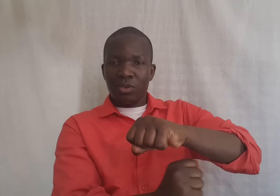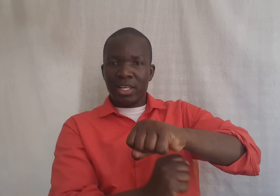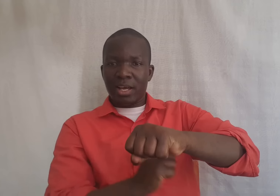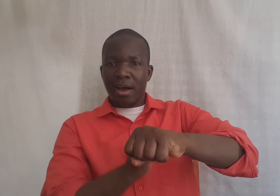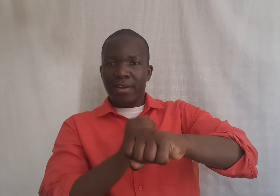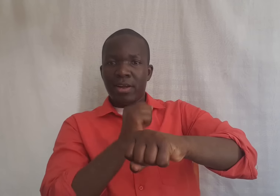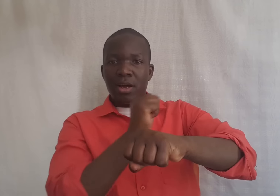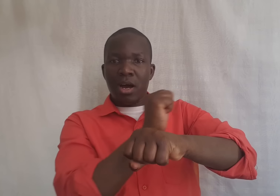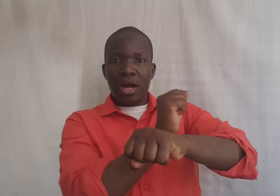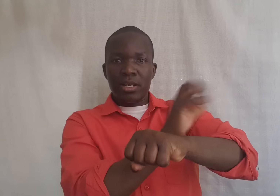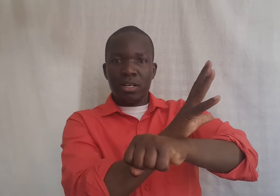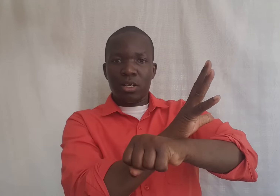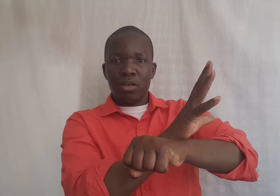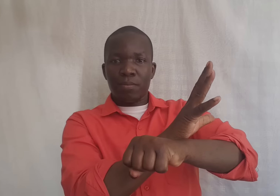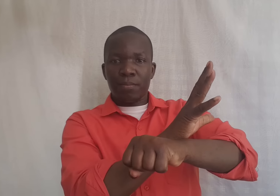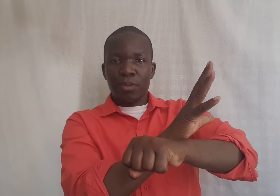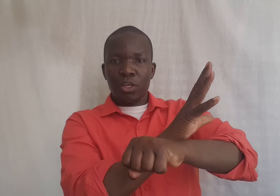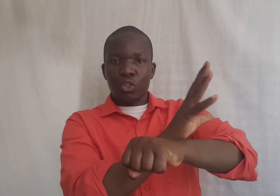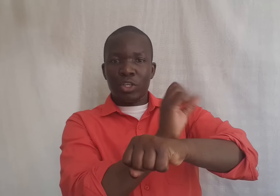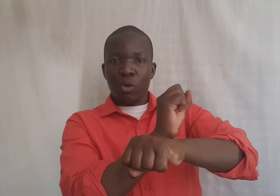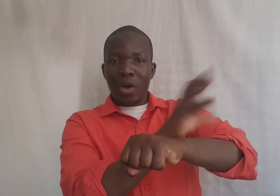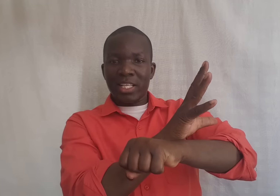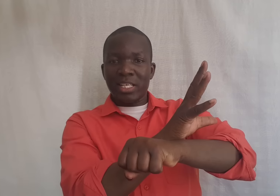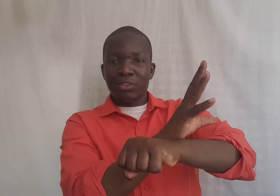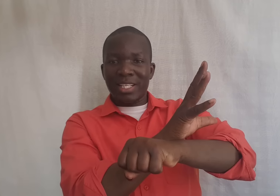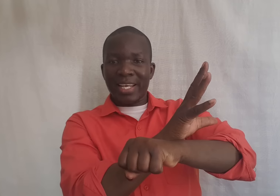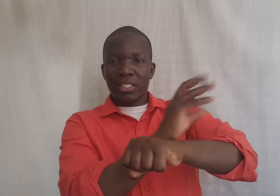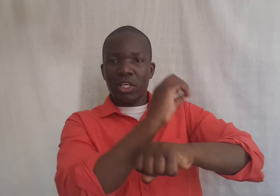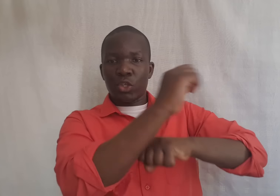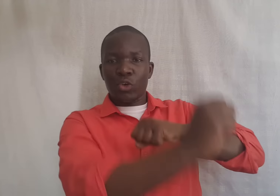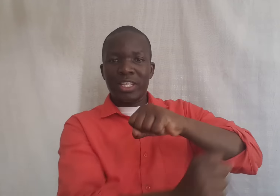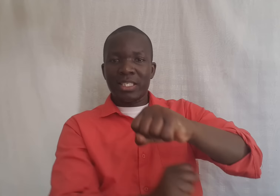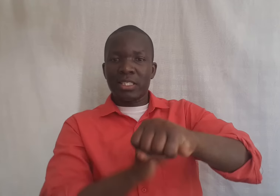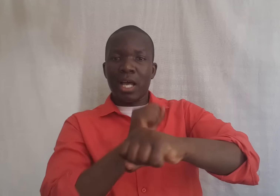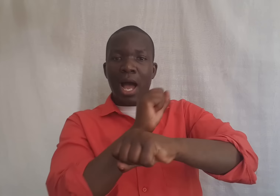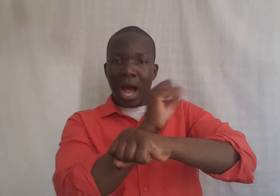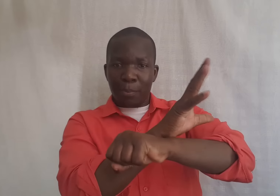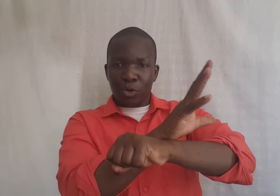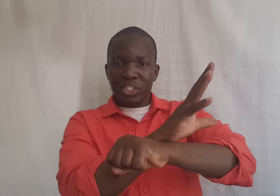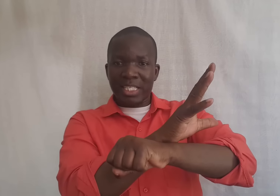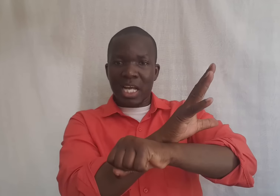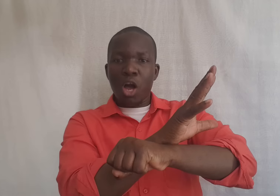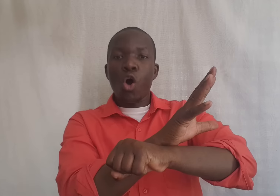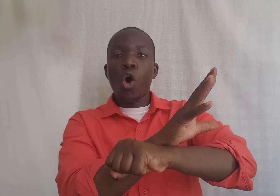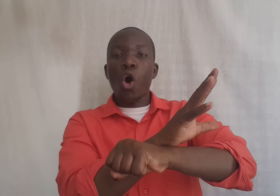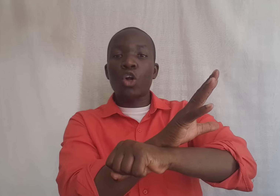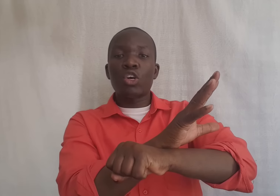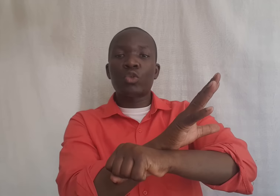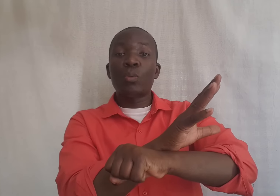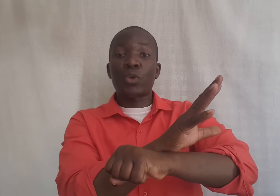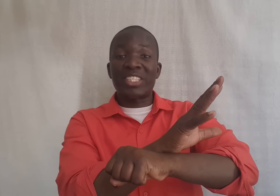the other hand, and so the way it gives light. So this is a projector, or to